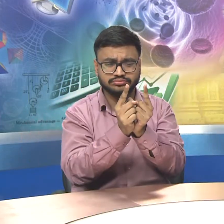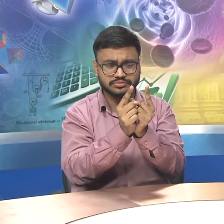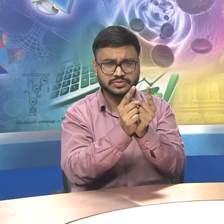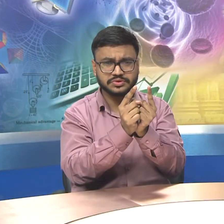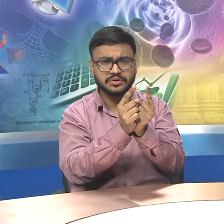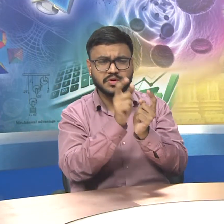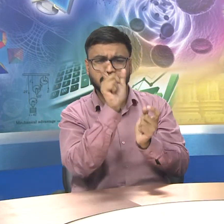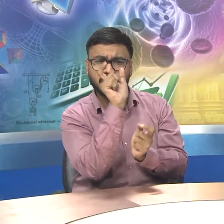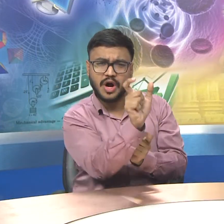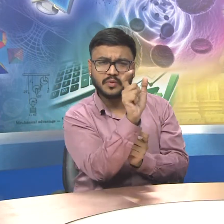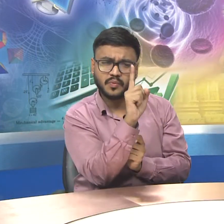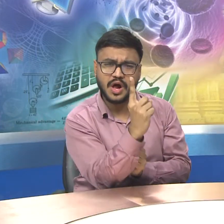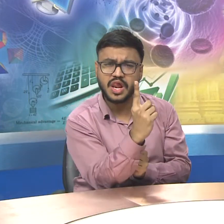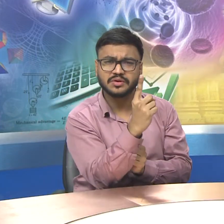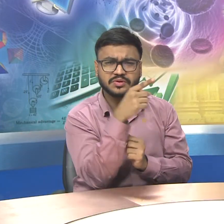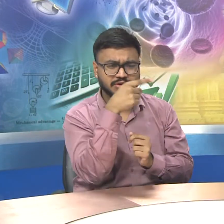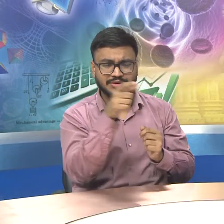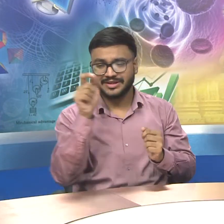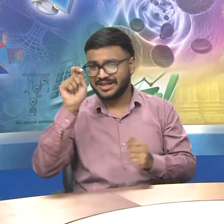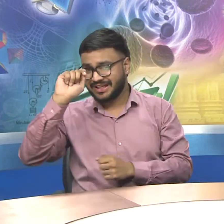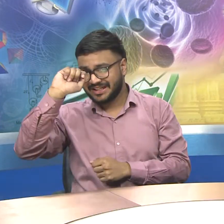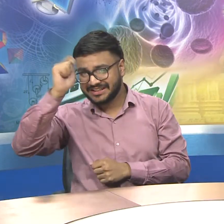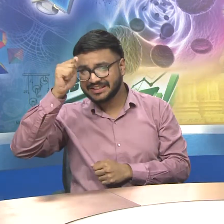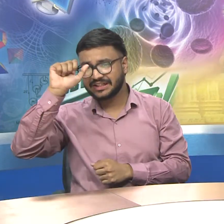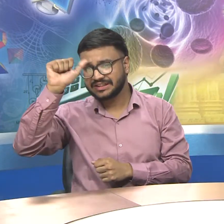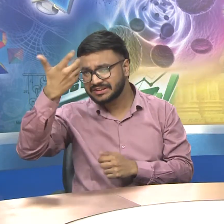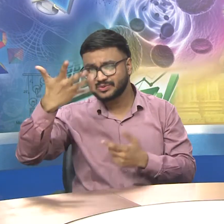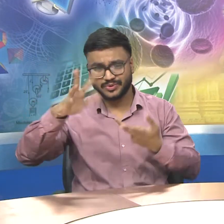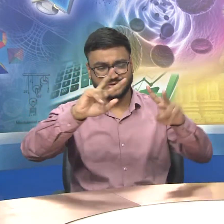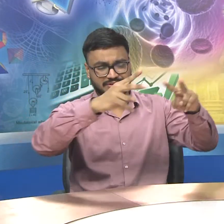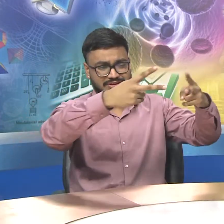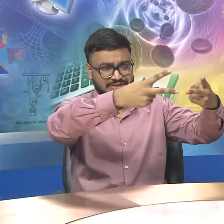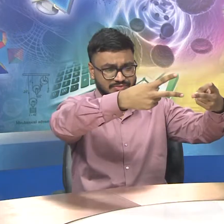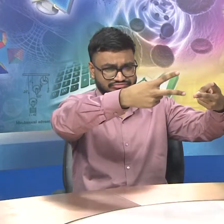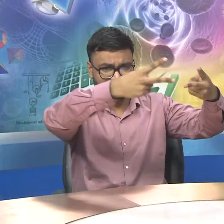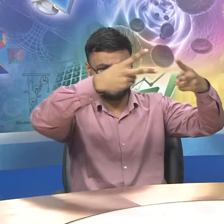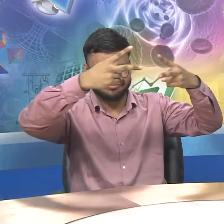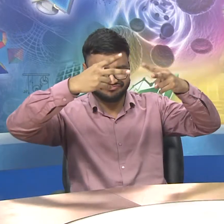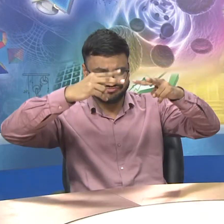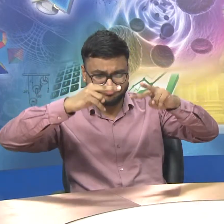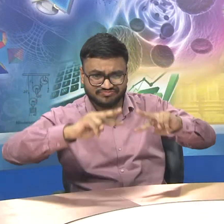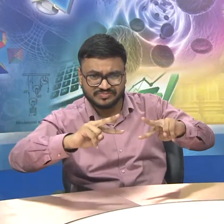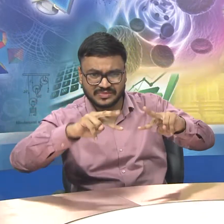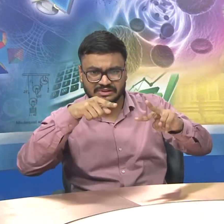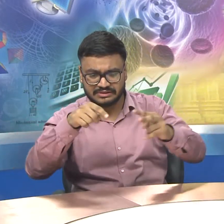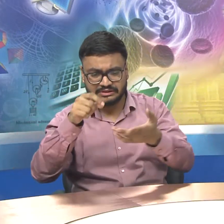Now we can look about the signs which cannot be translated into a single